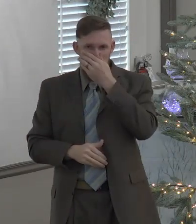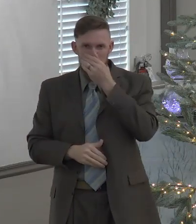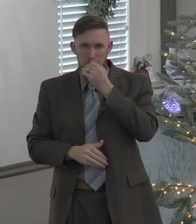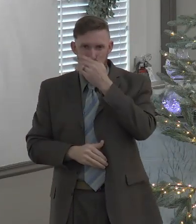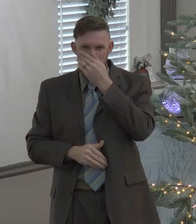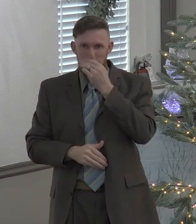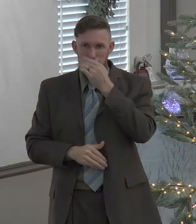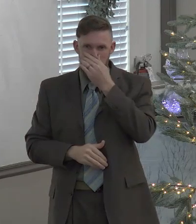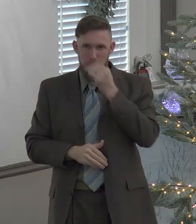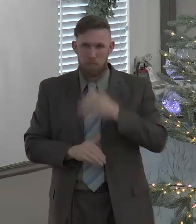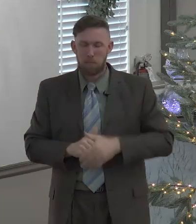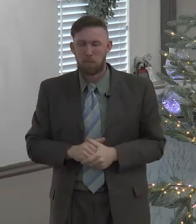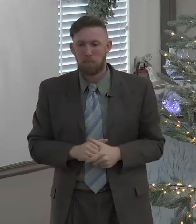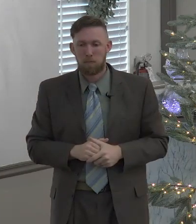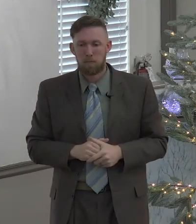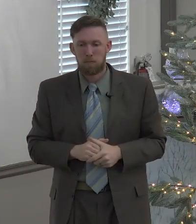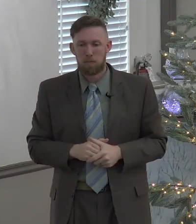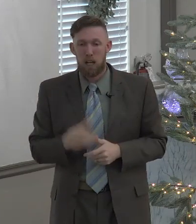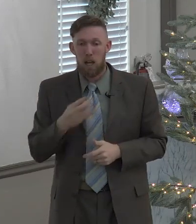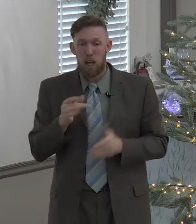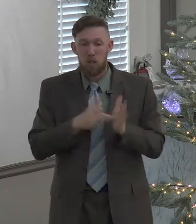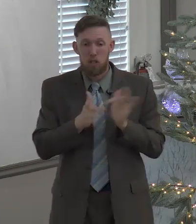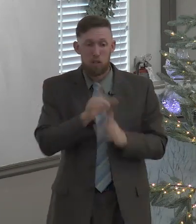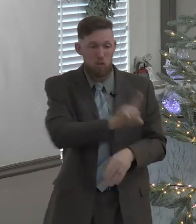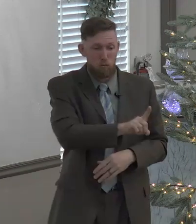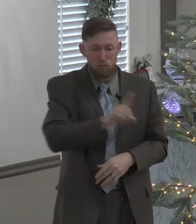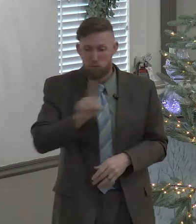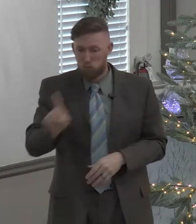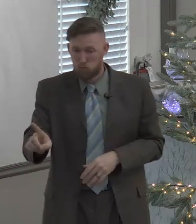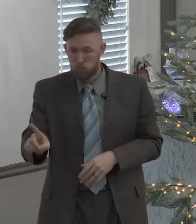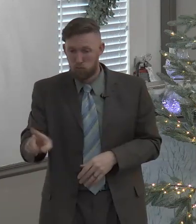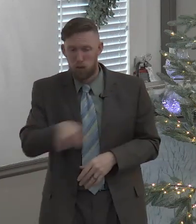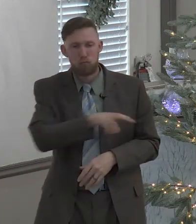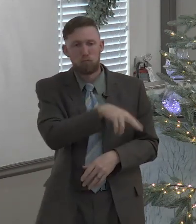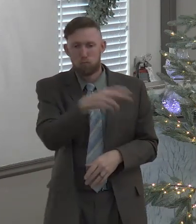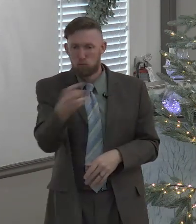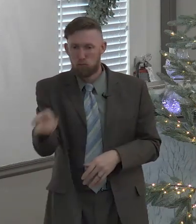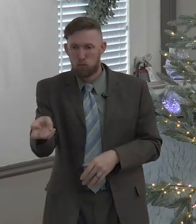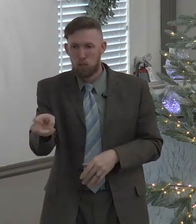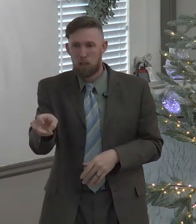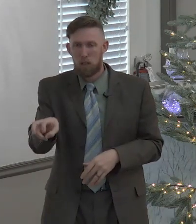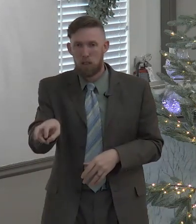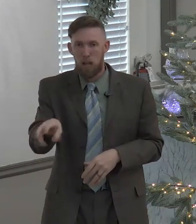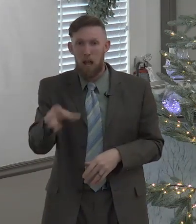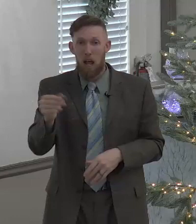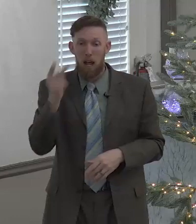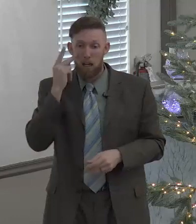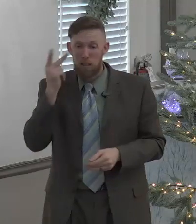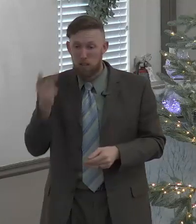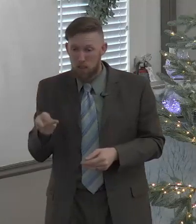And then he moves on and he deals with a very sick woman, as we're going to read.